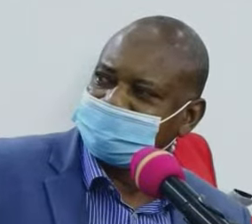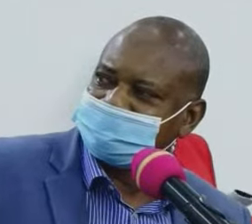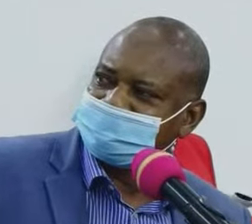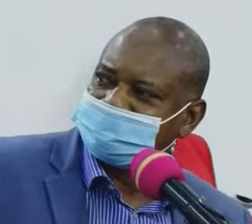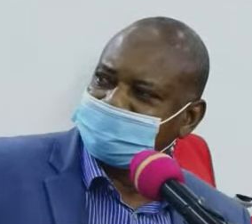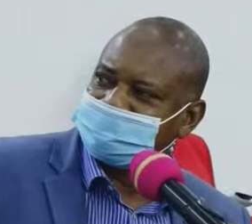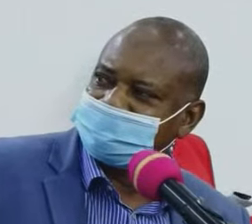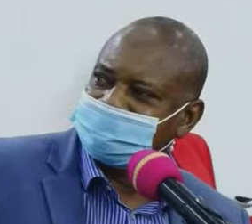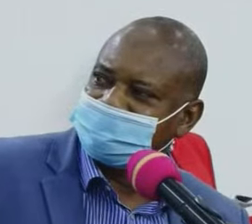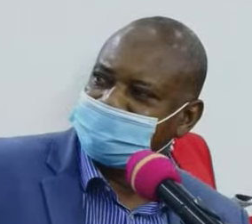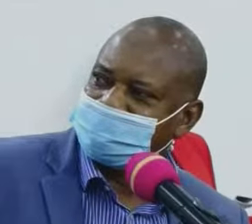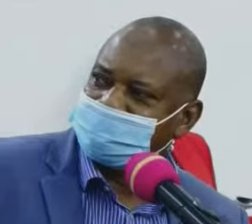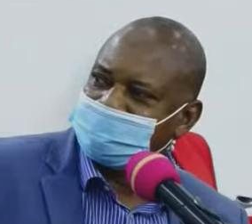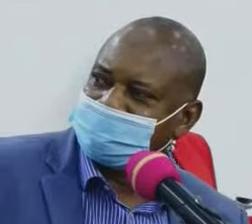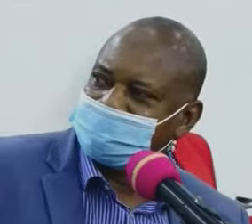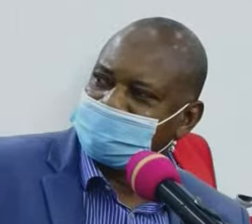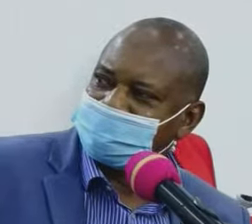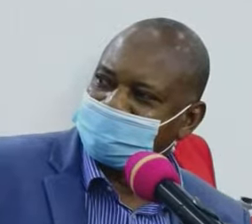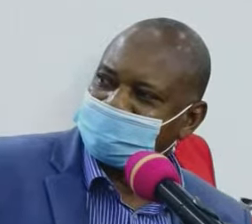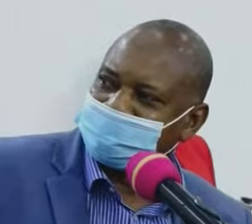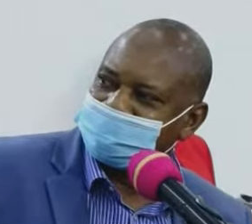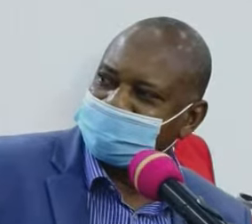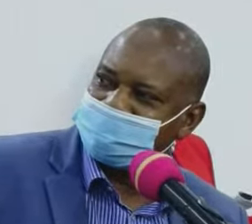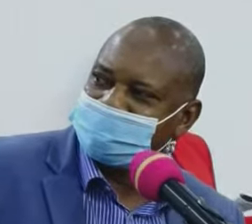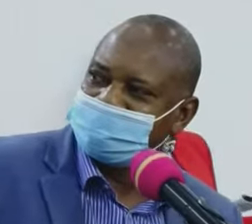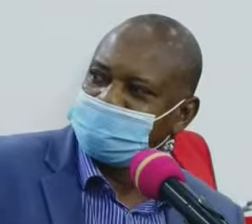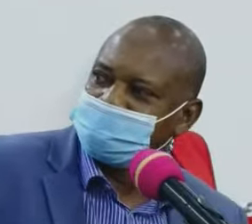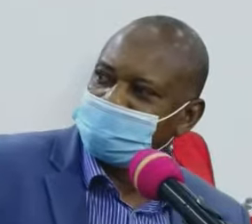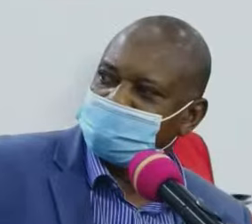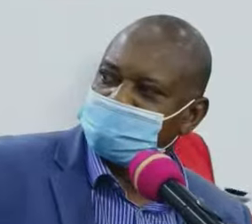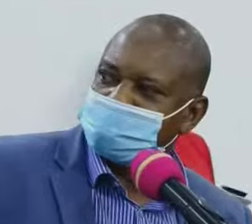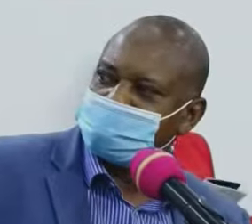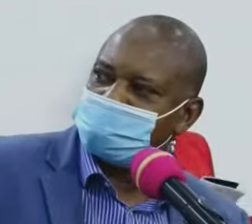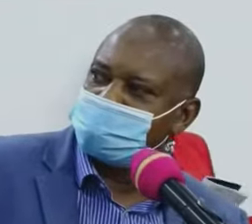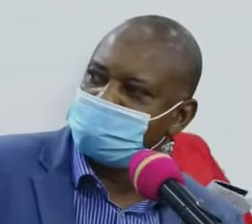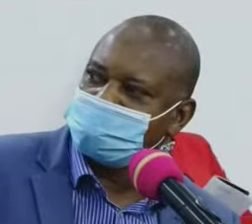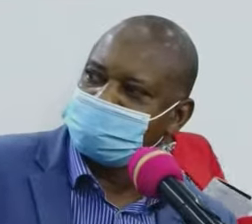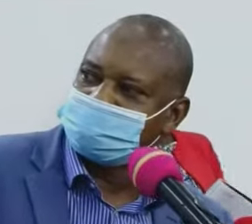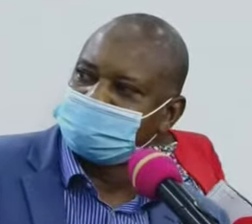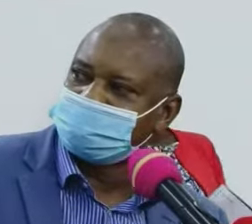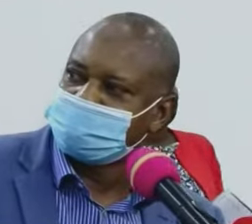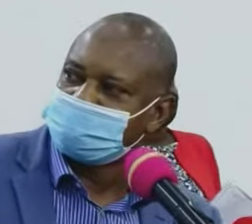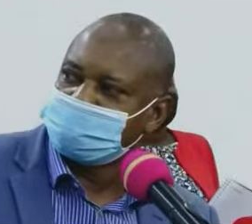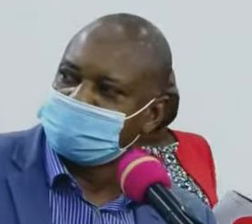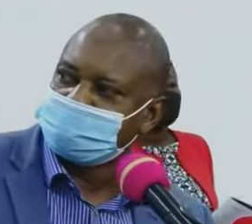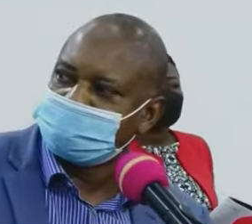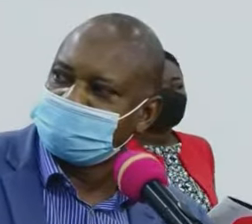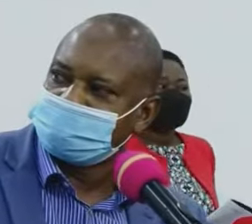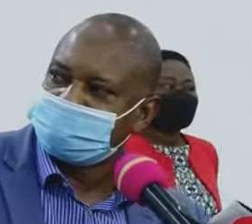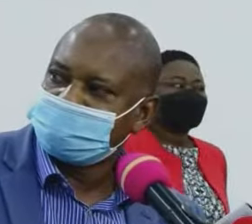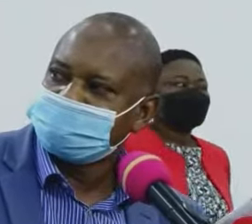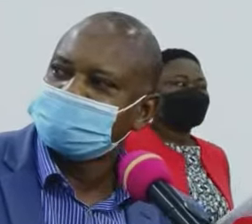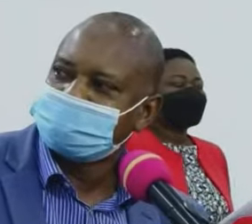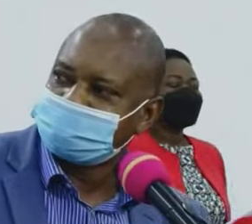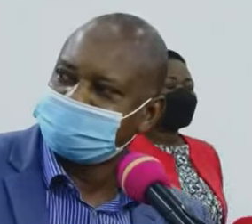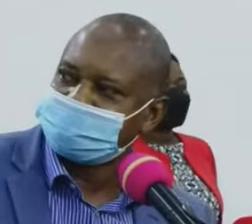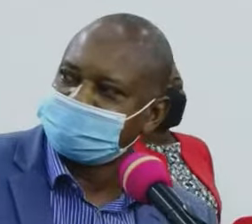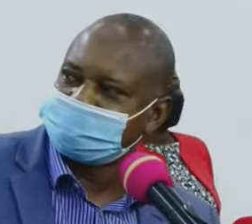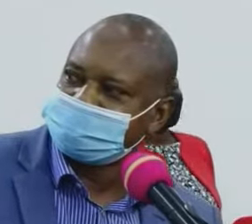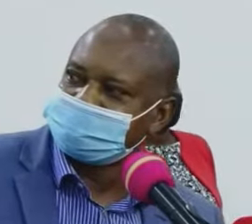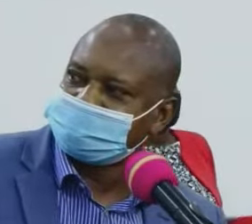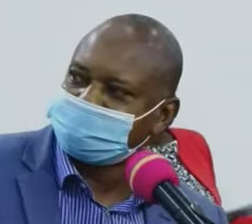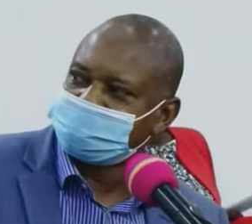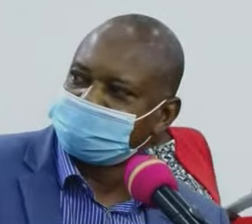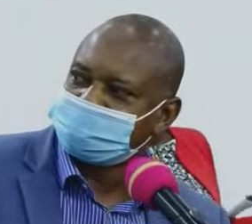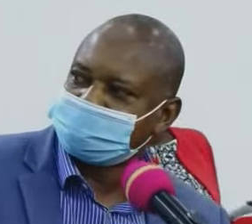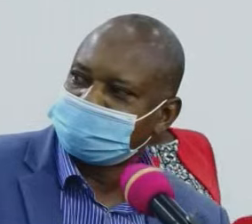others as front, they will provide valid certificates. But it is turning out that people are using others as fronts. So the fact